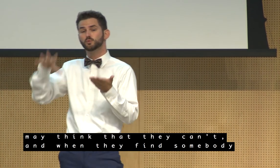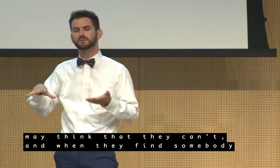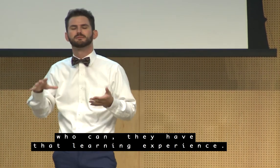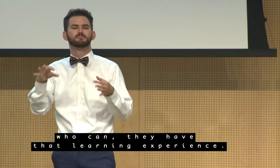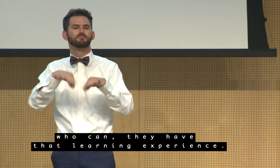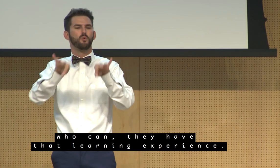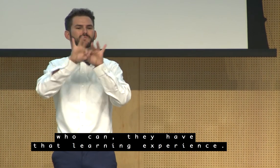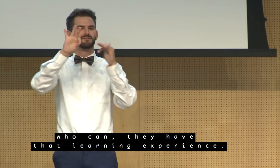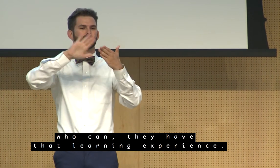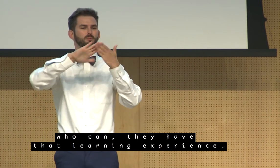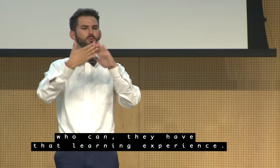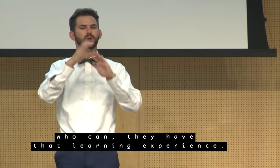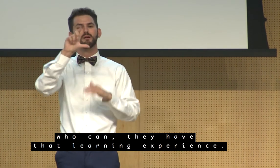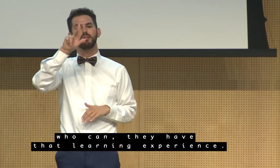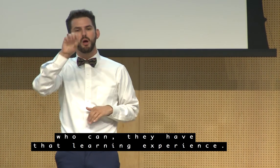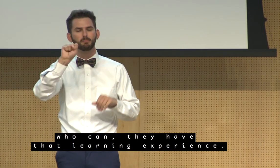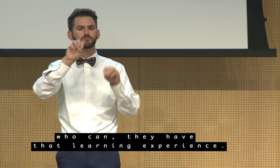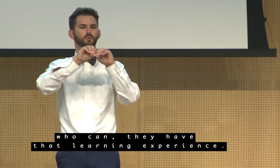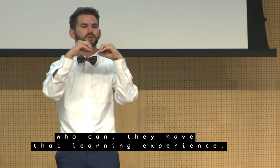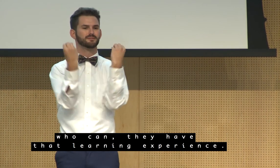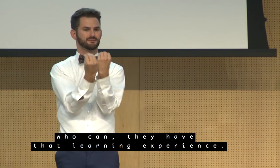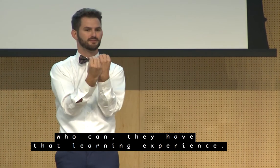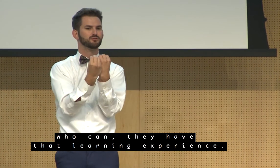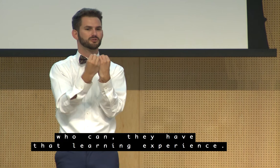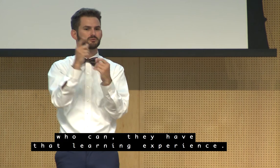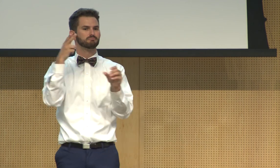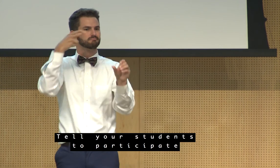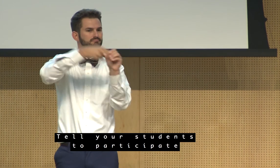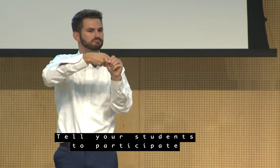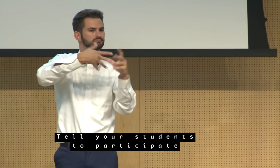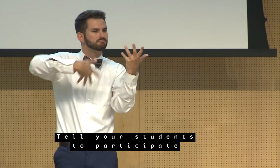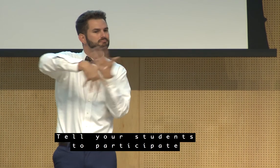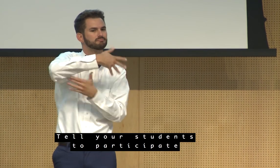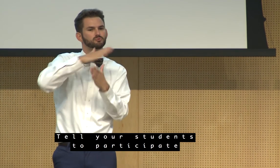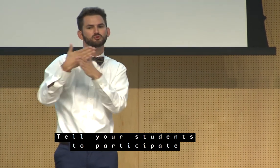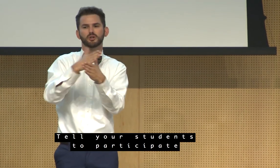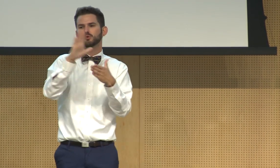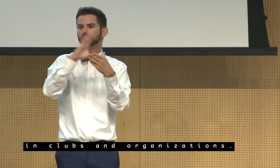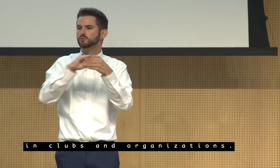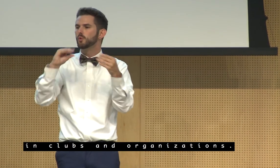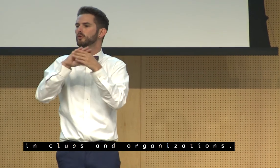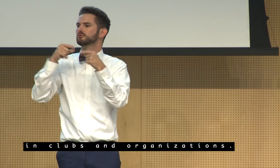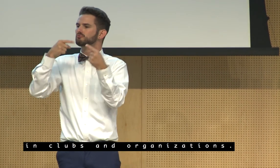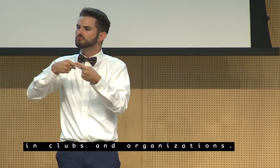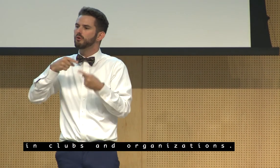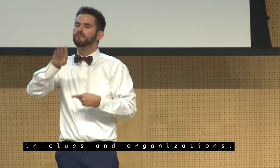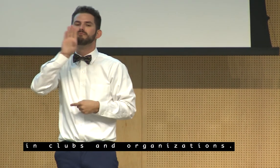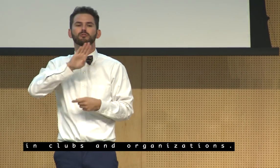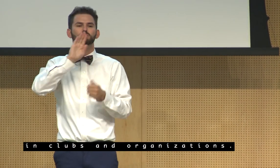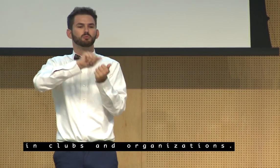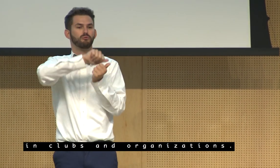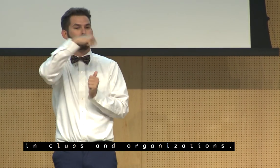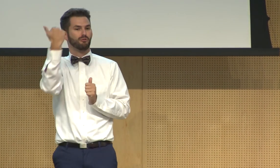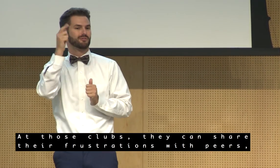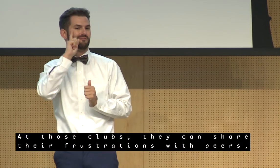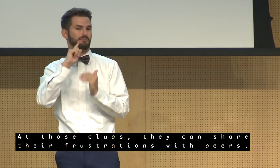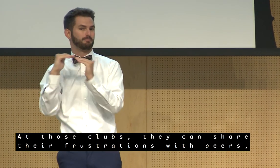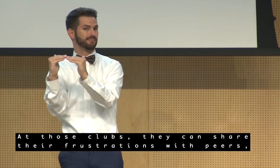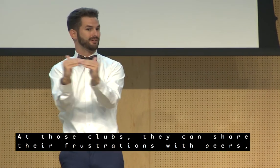who can, they have that learning experience. Tell your students to participate in clubs and organizations. At those